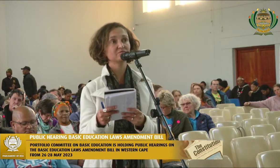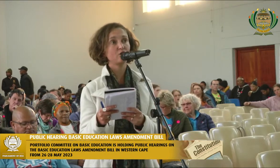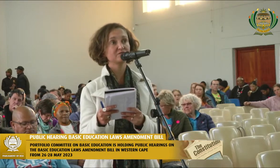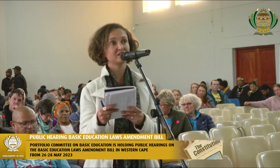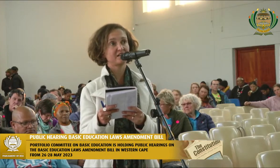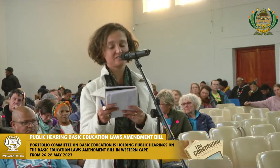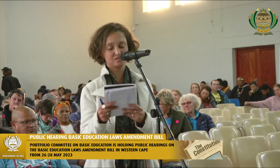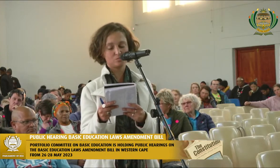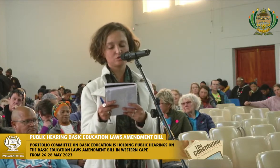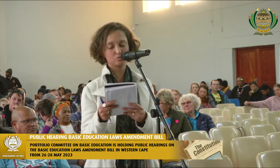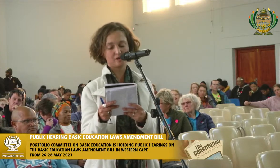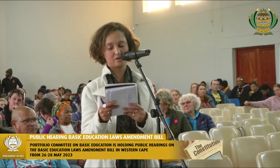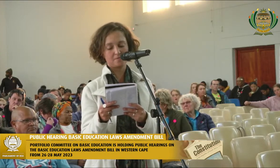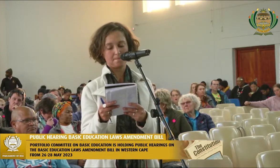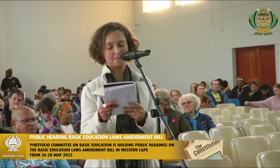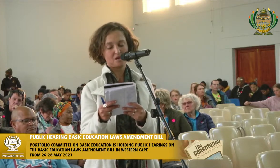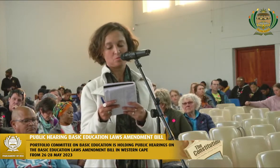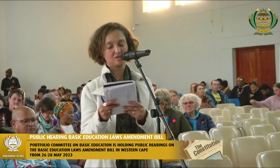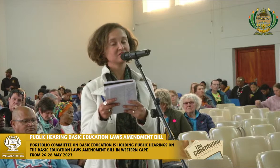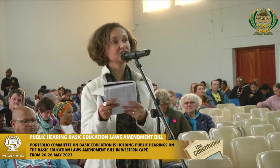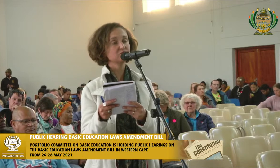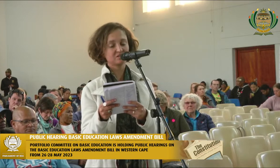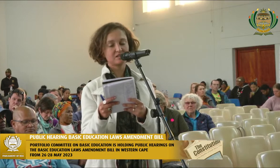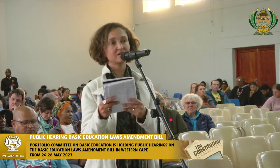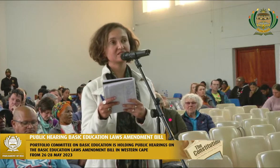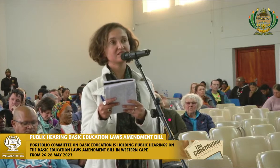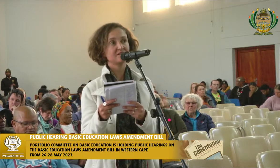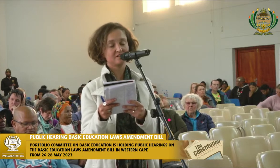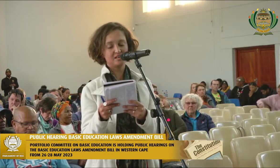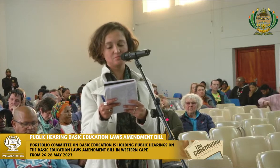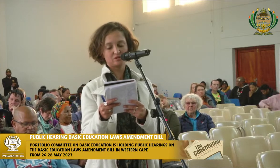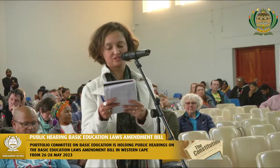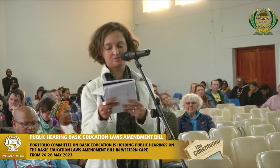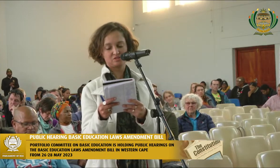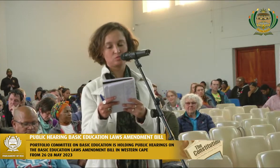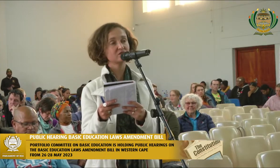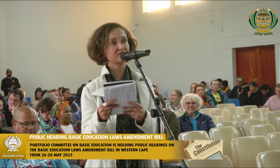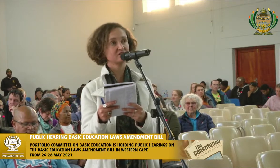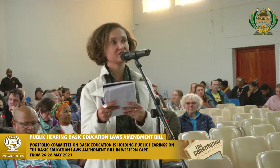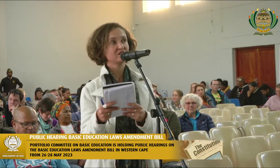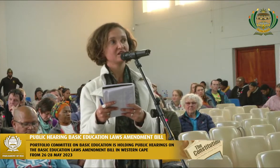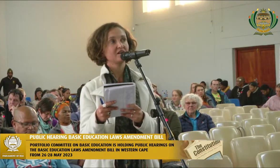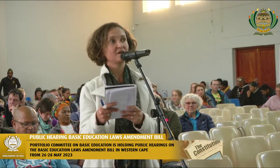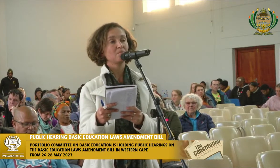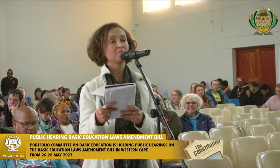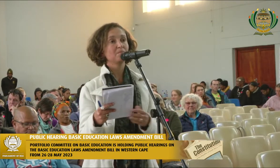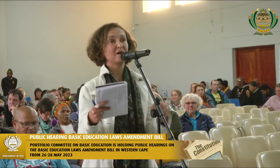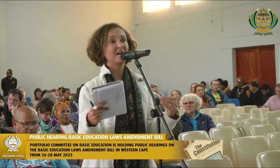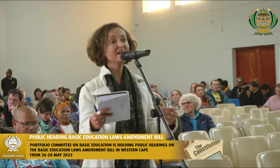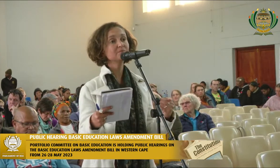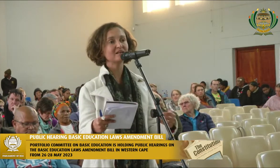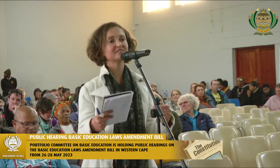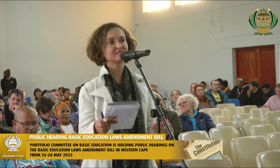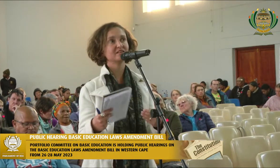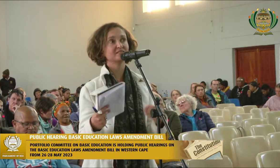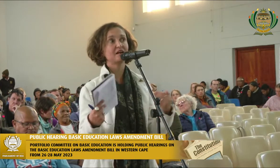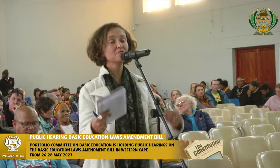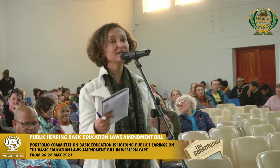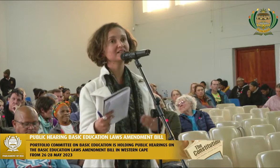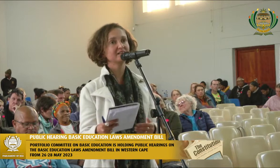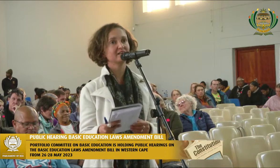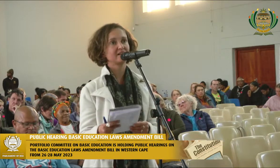I was involved in a case in Mossel Bay where the district director and the headmaster, Mr. Walters,